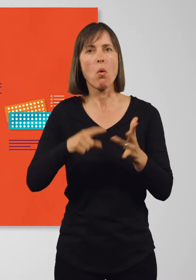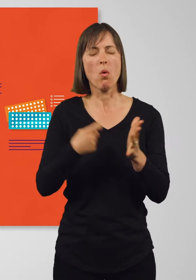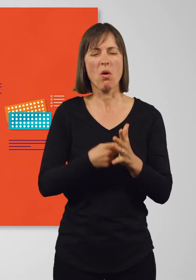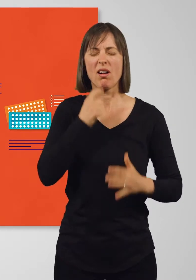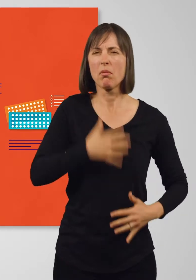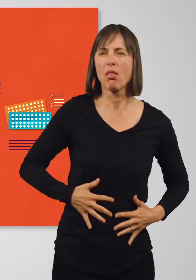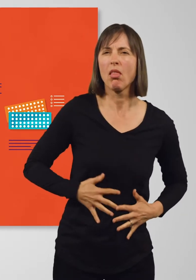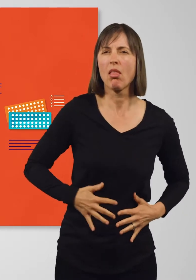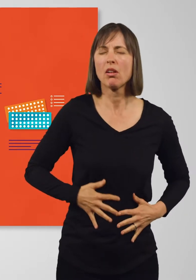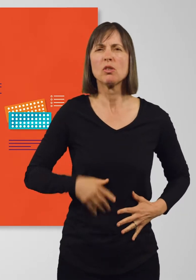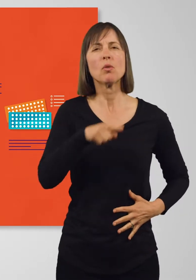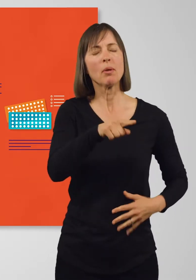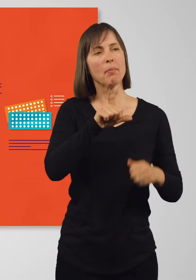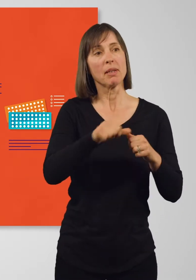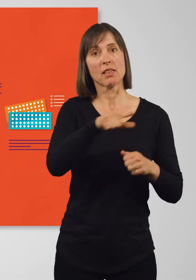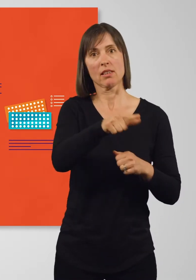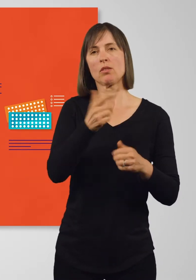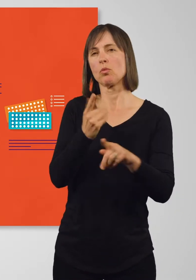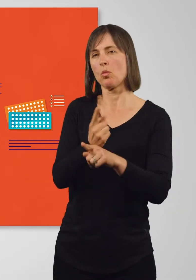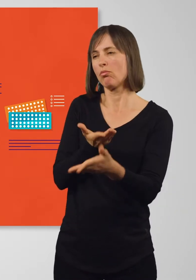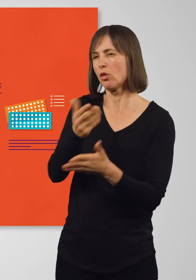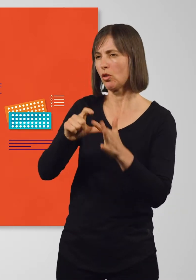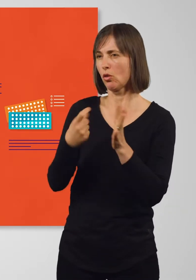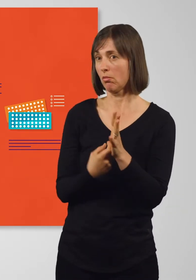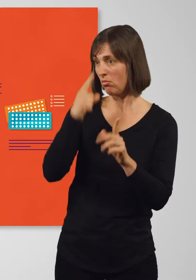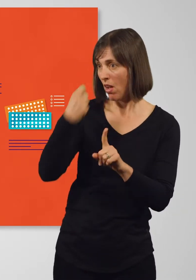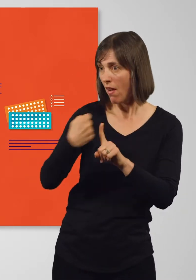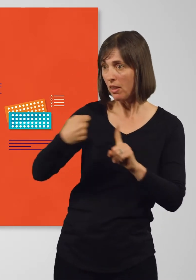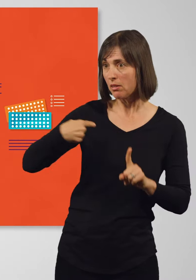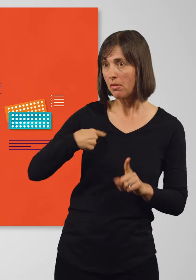and cause side effects, so speak to your doctor.